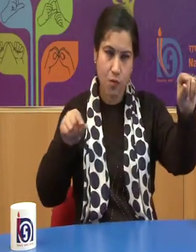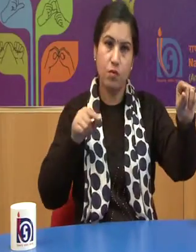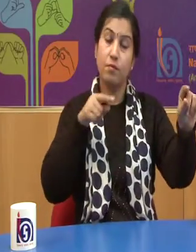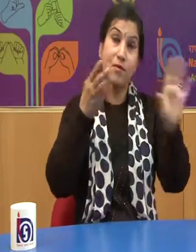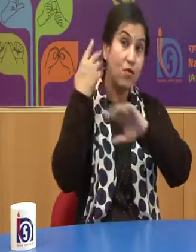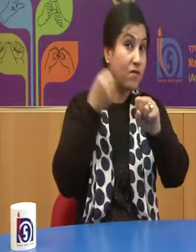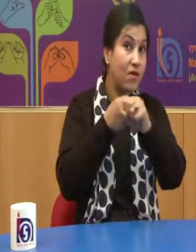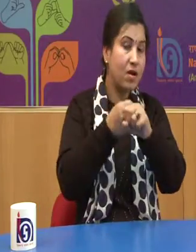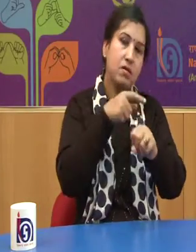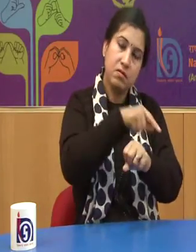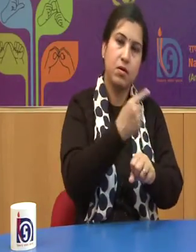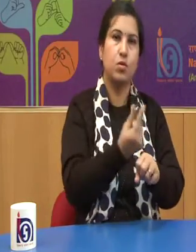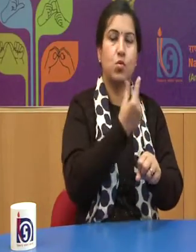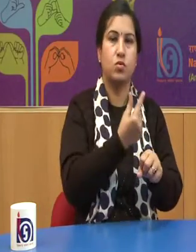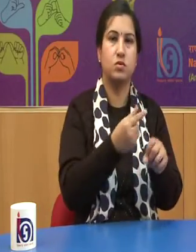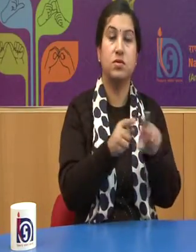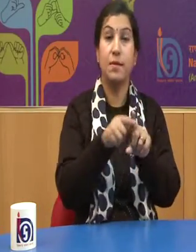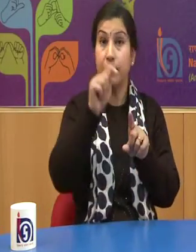in their fight against the British?